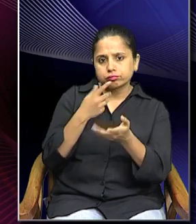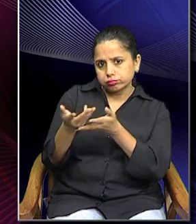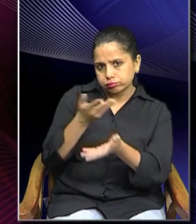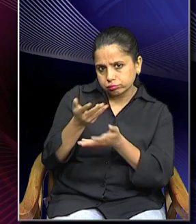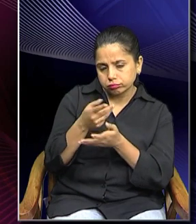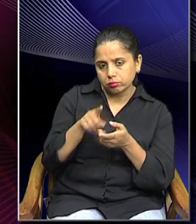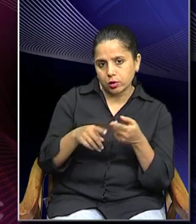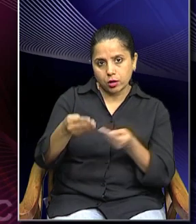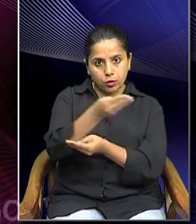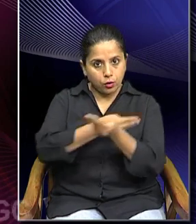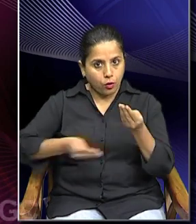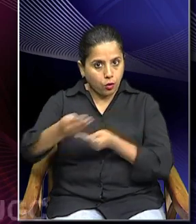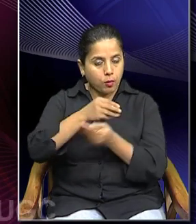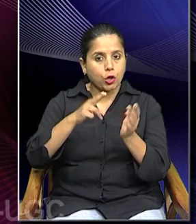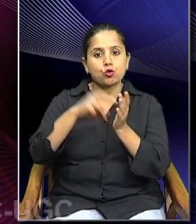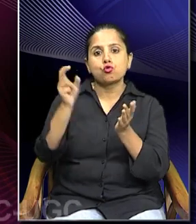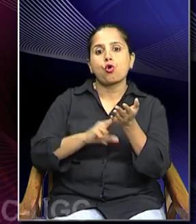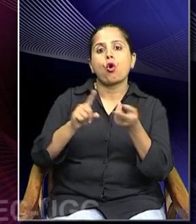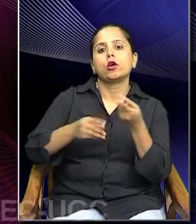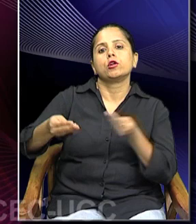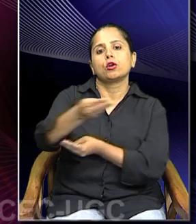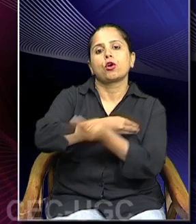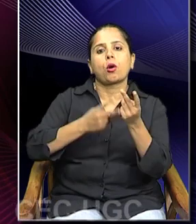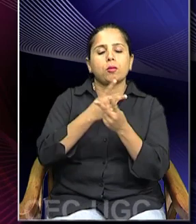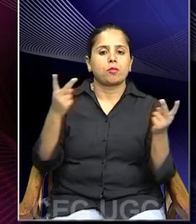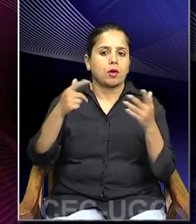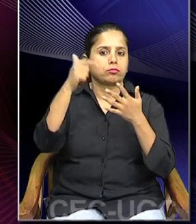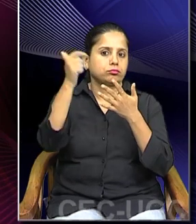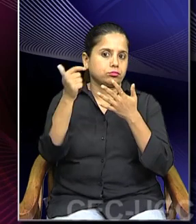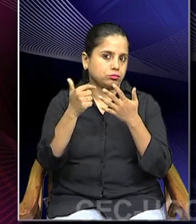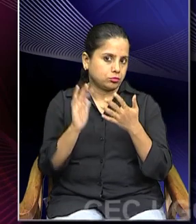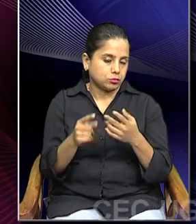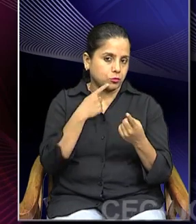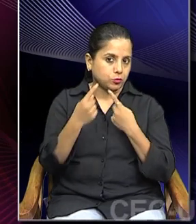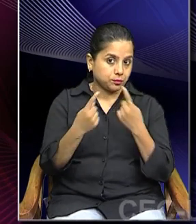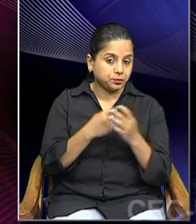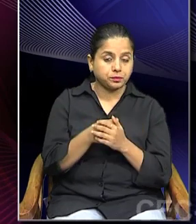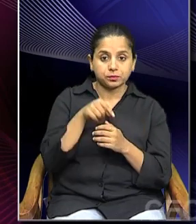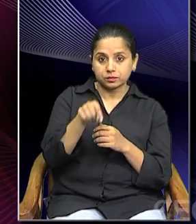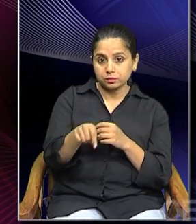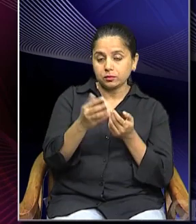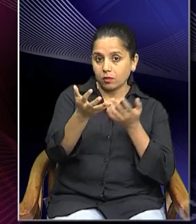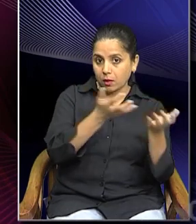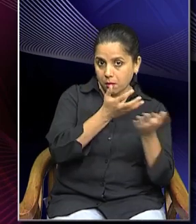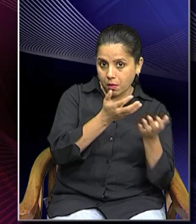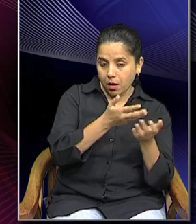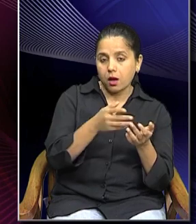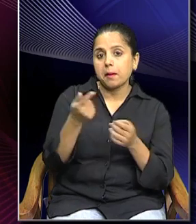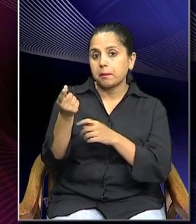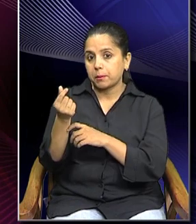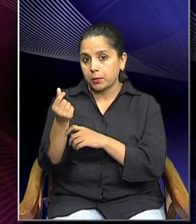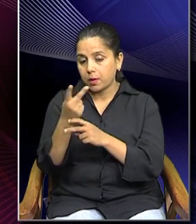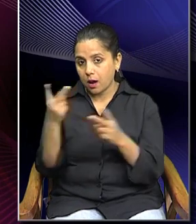between economic and non-economic factors, specifically between the market or